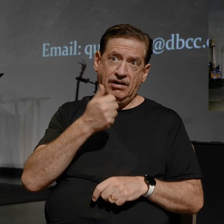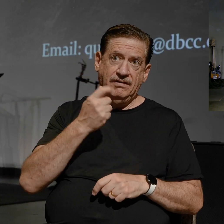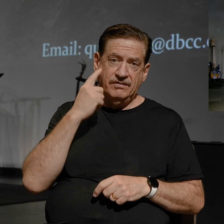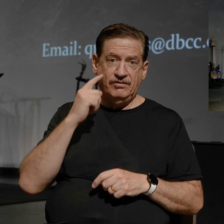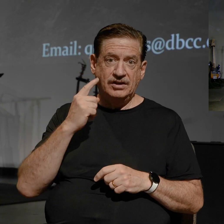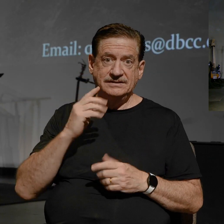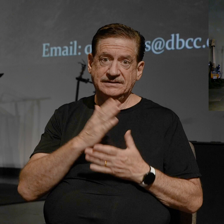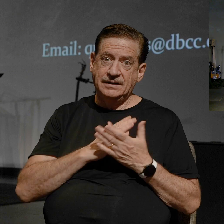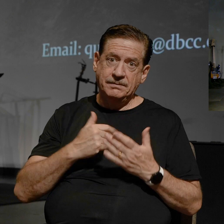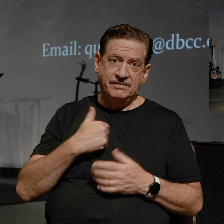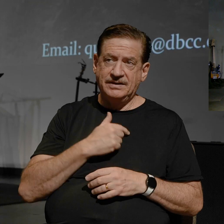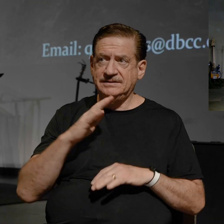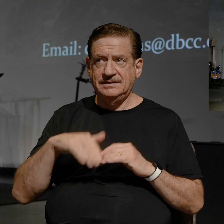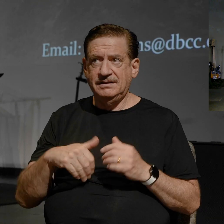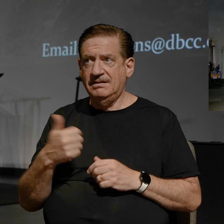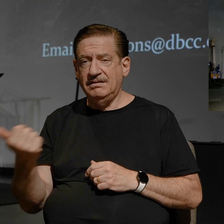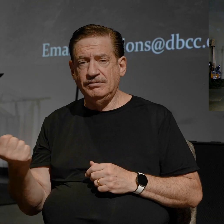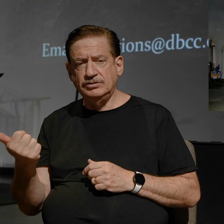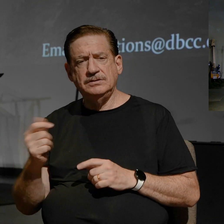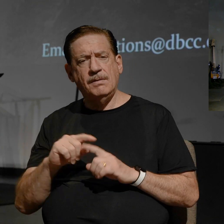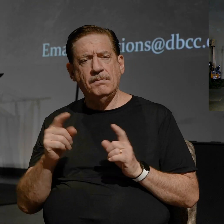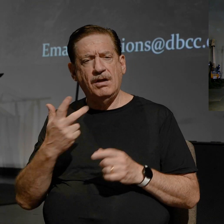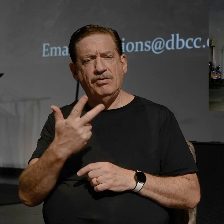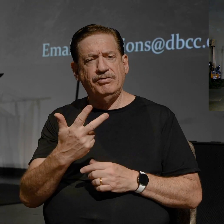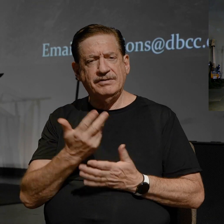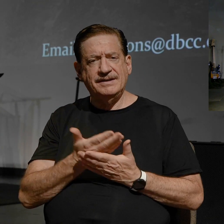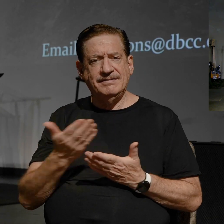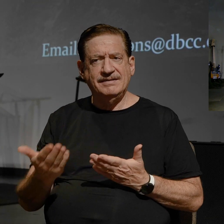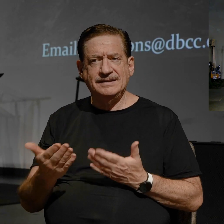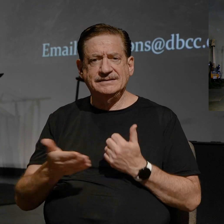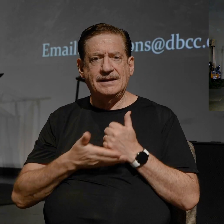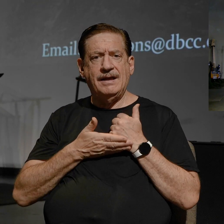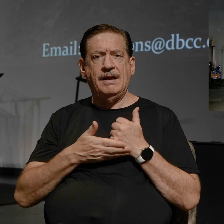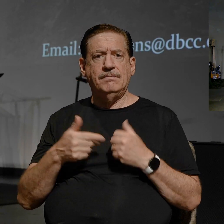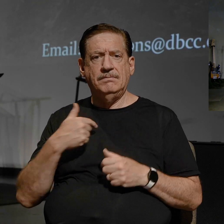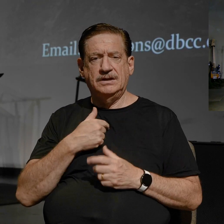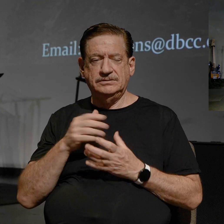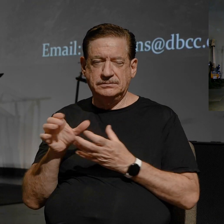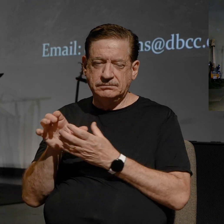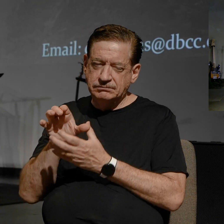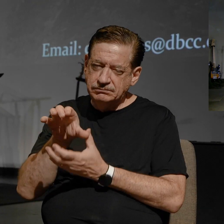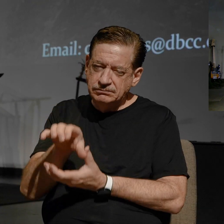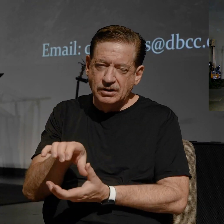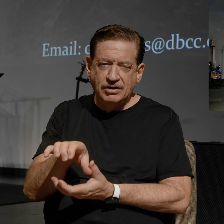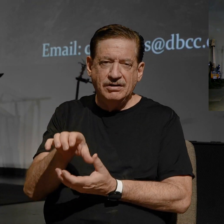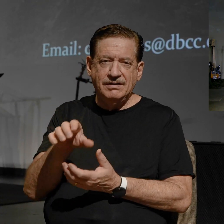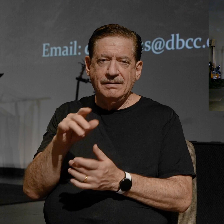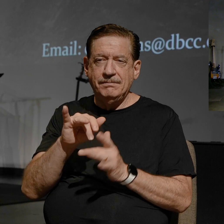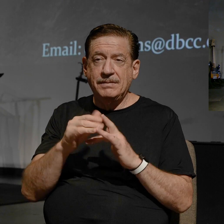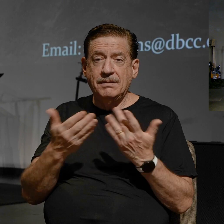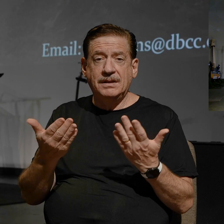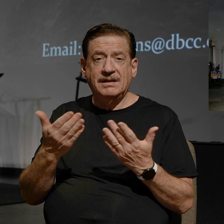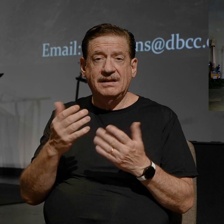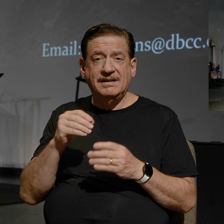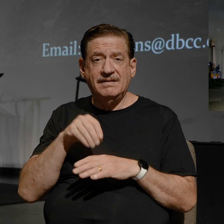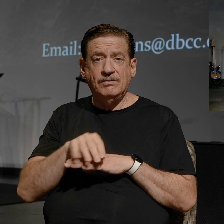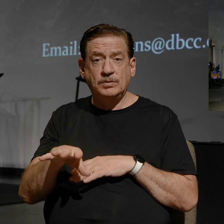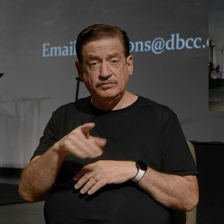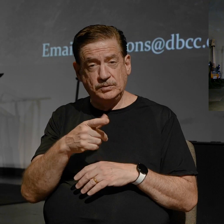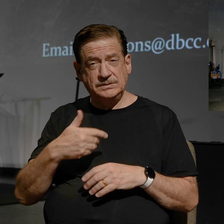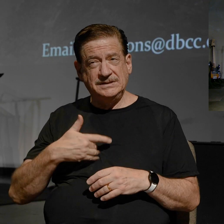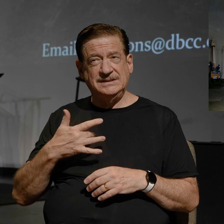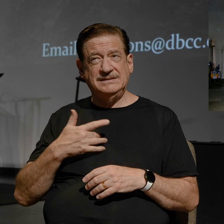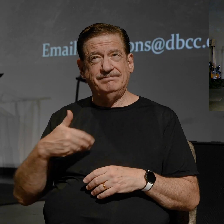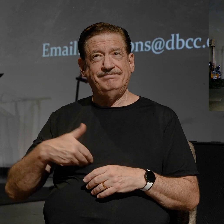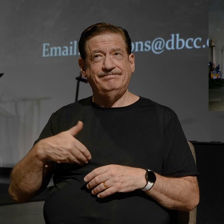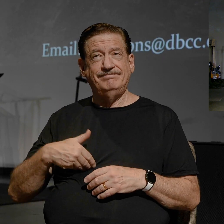us than others, but just three things that will help us toward biblical influence. If you're sensing in your life, if this morning maybe